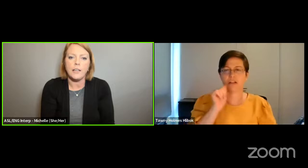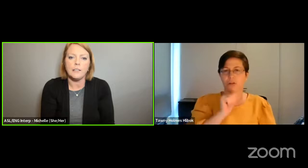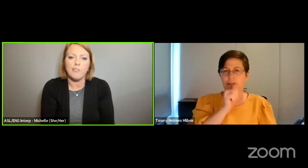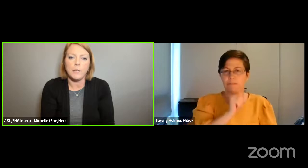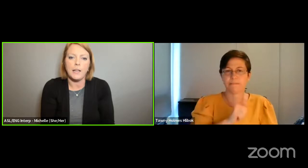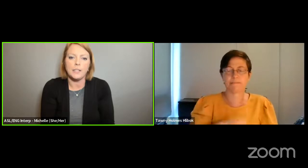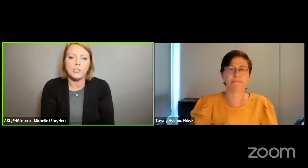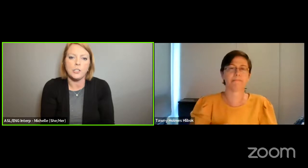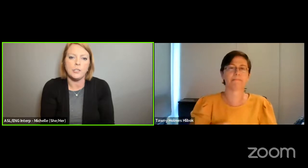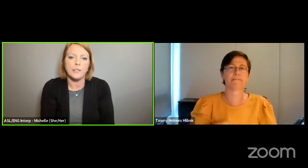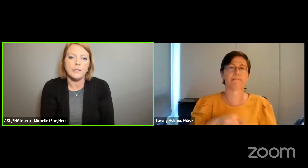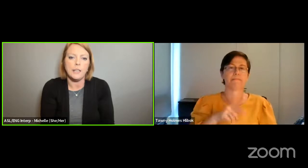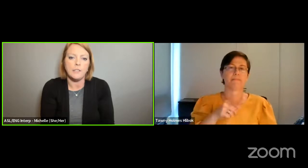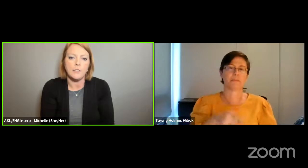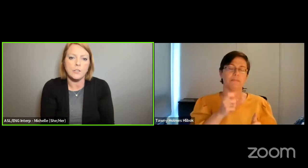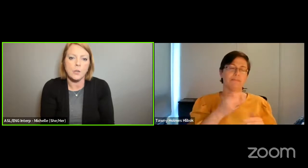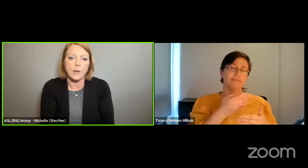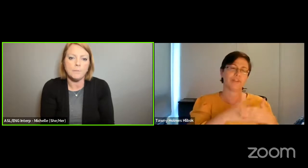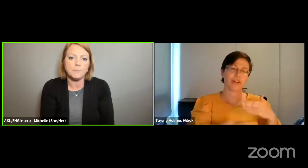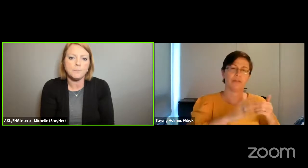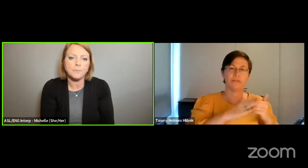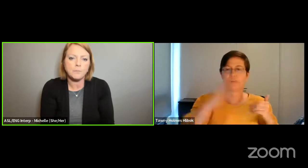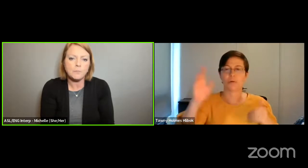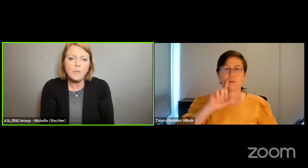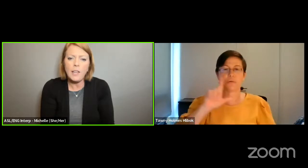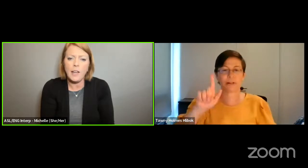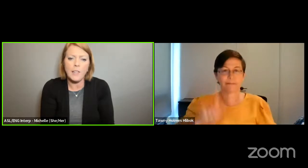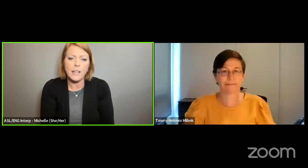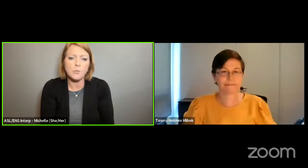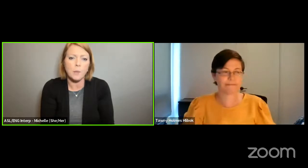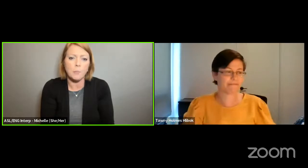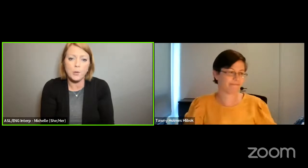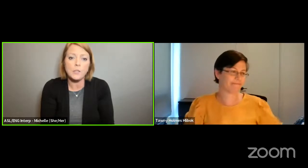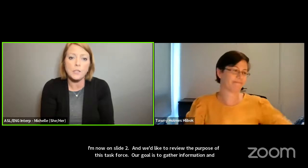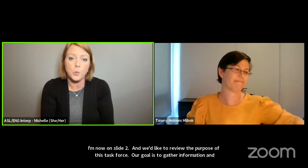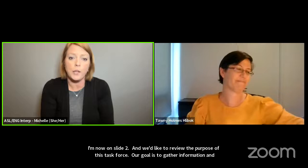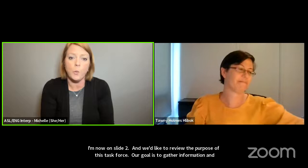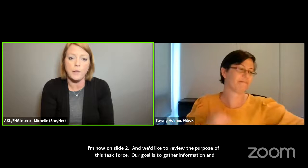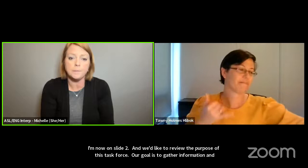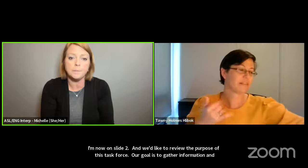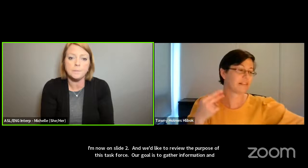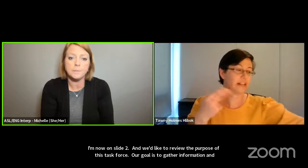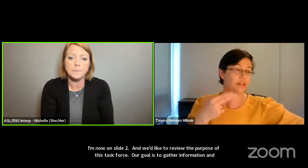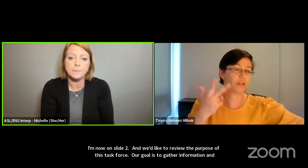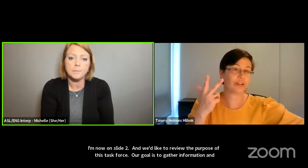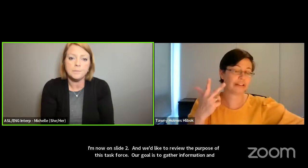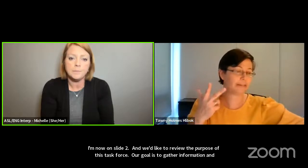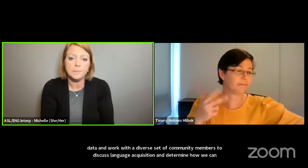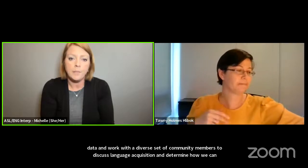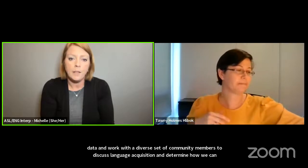of hearing, and deafblind children in the state of Arizona. And that's from birth to 21.